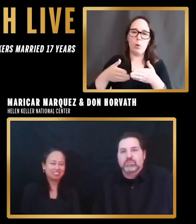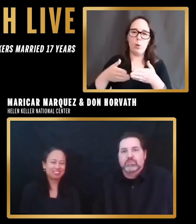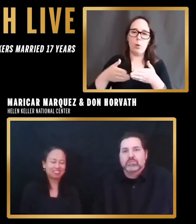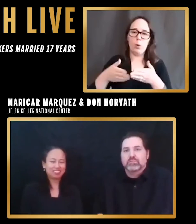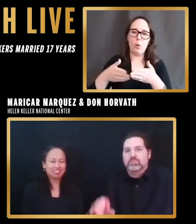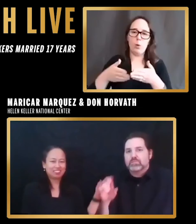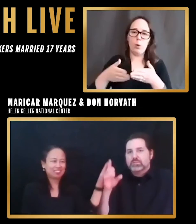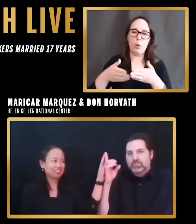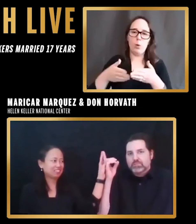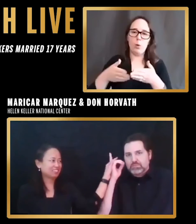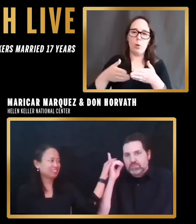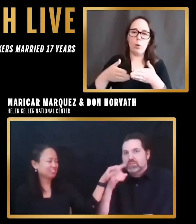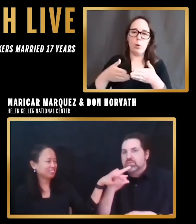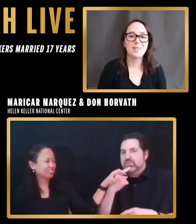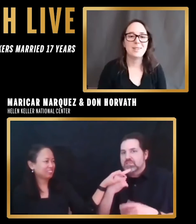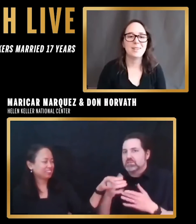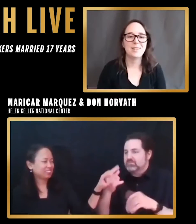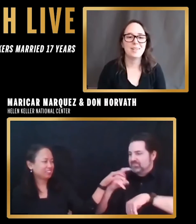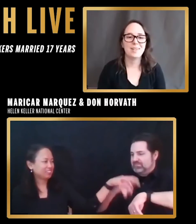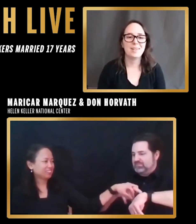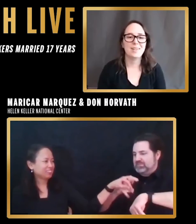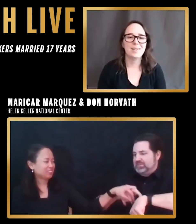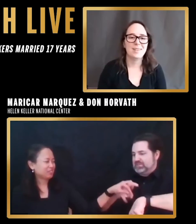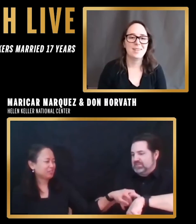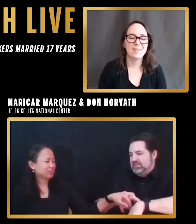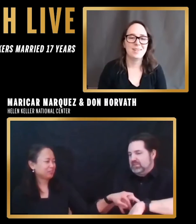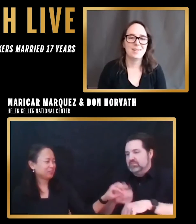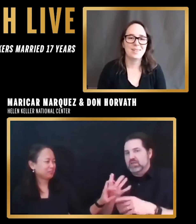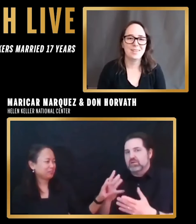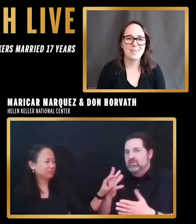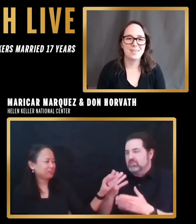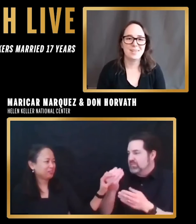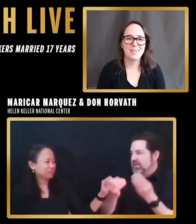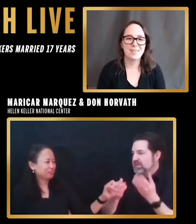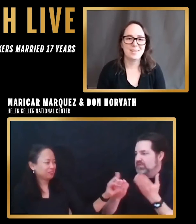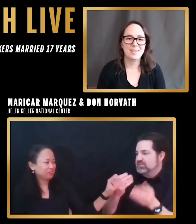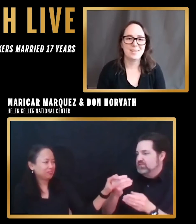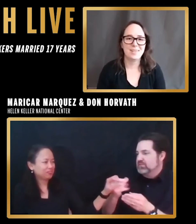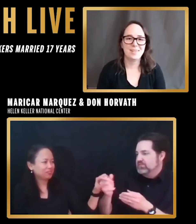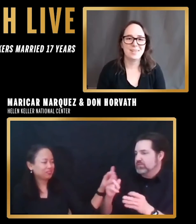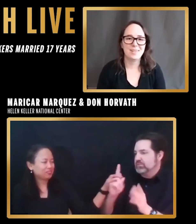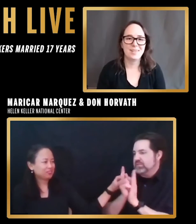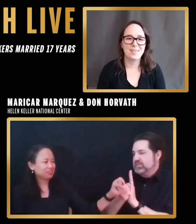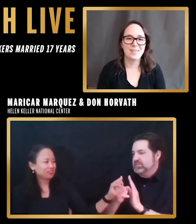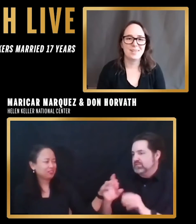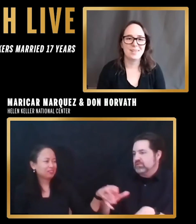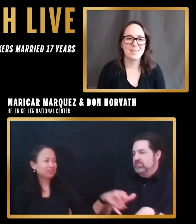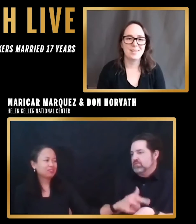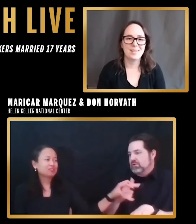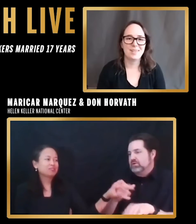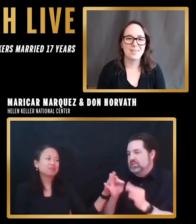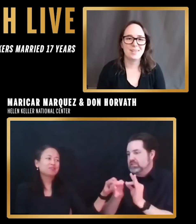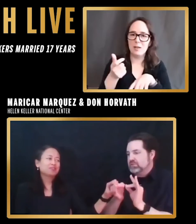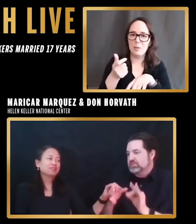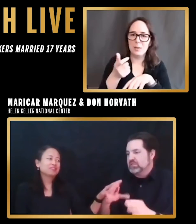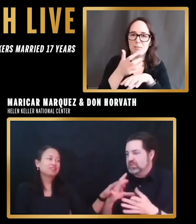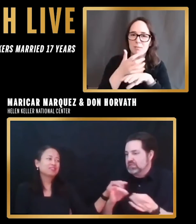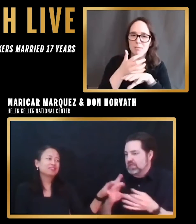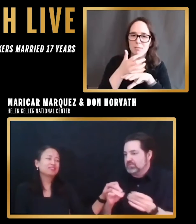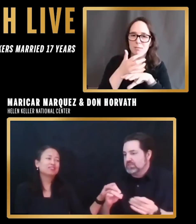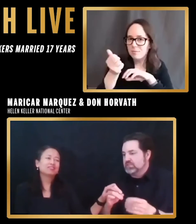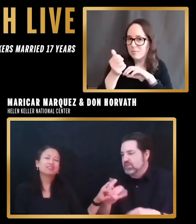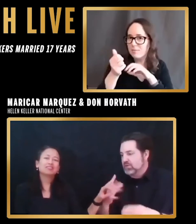So we're kind of at time here. I hope we can just go a few minutes longer for, this is to the interpreters and caption everyone on